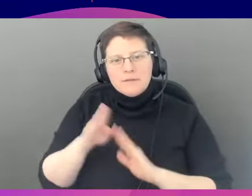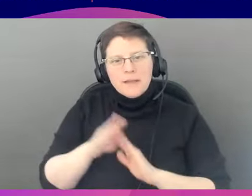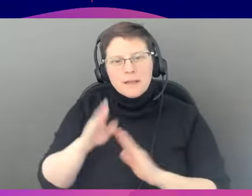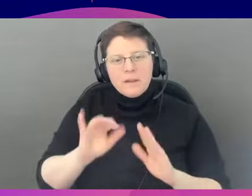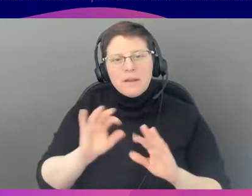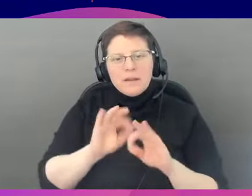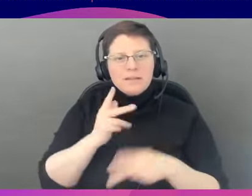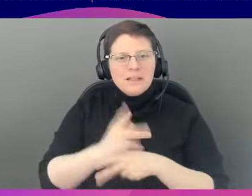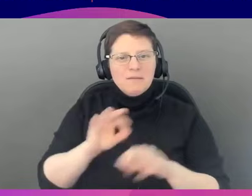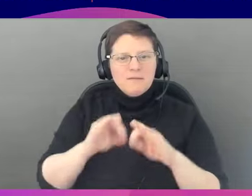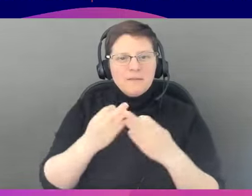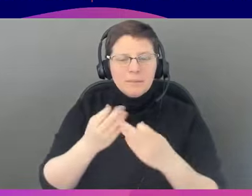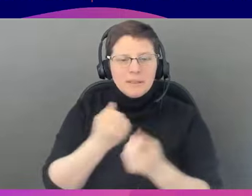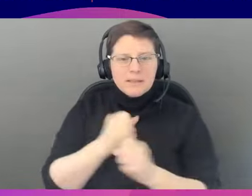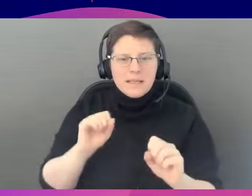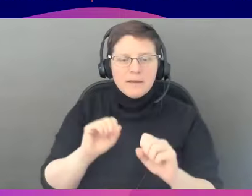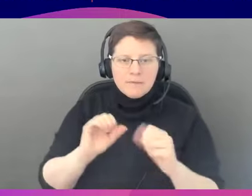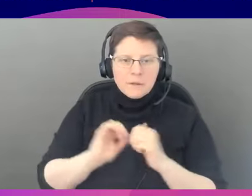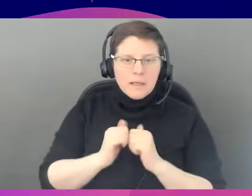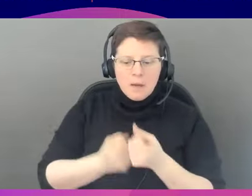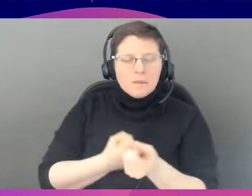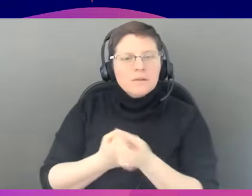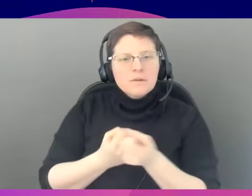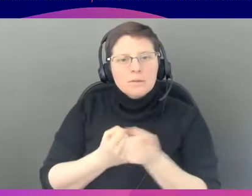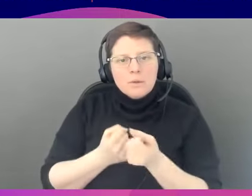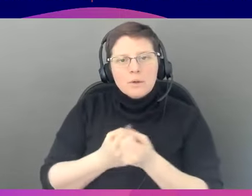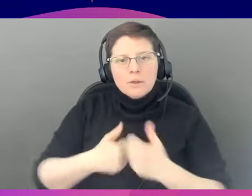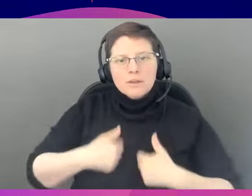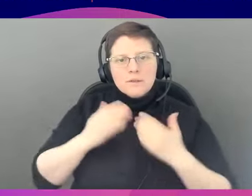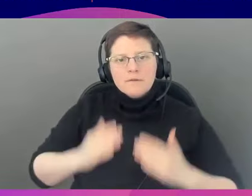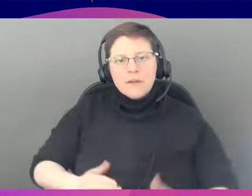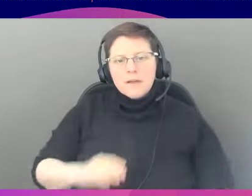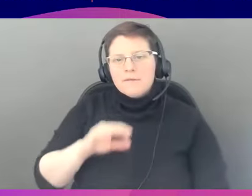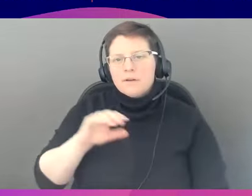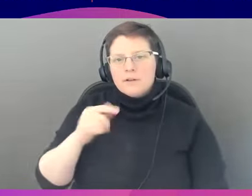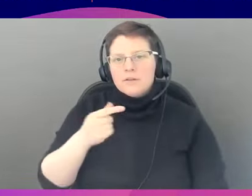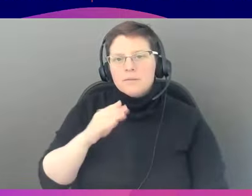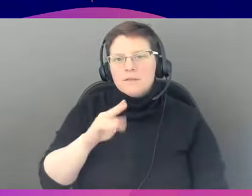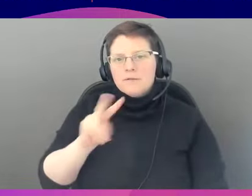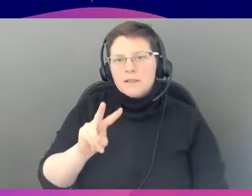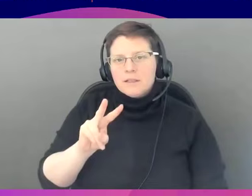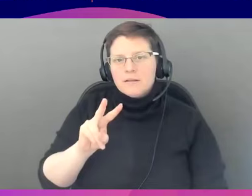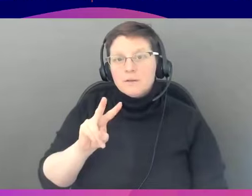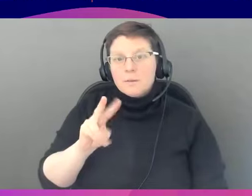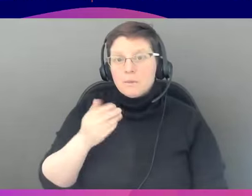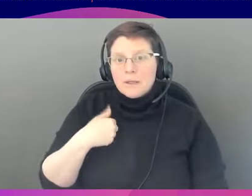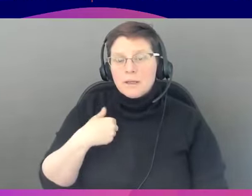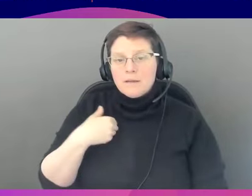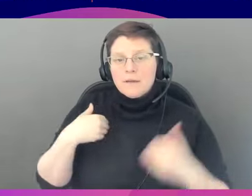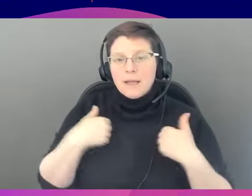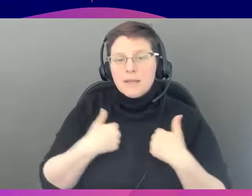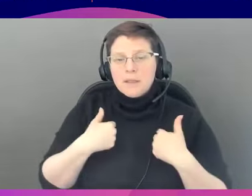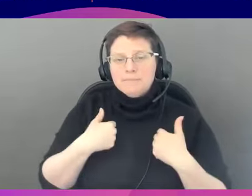model for supporting survivors of gender-based violence with animals. So I'll start with the rationale of